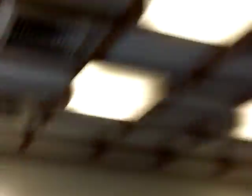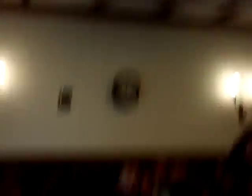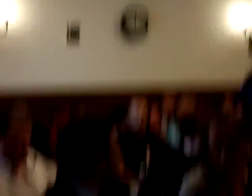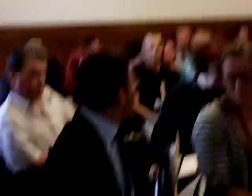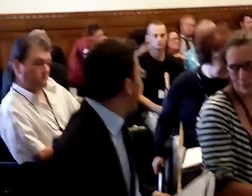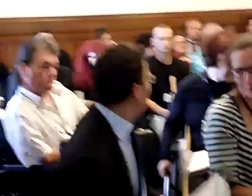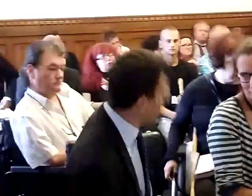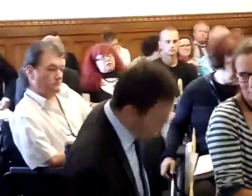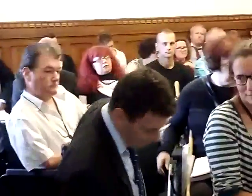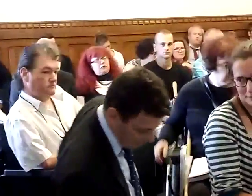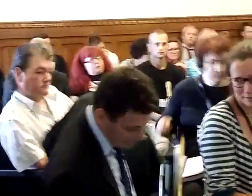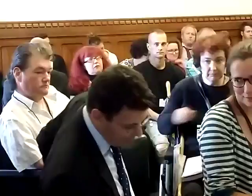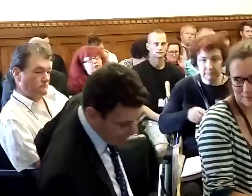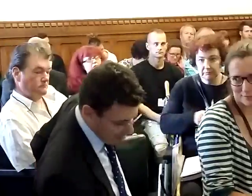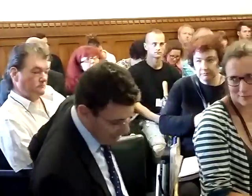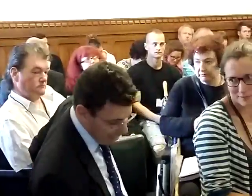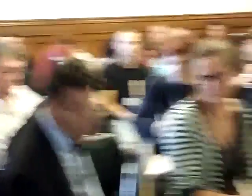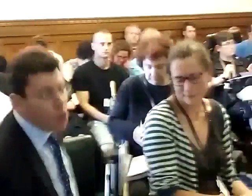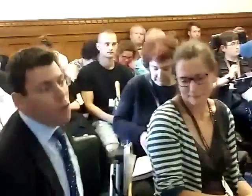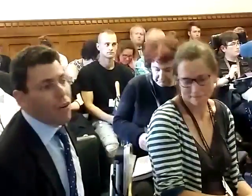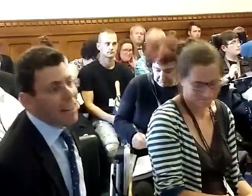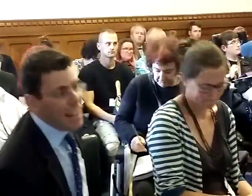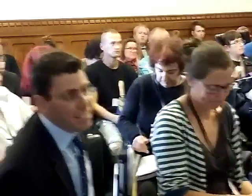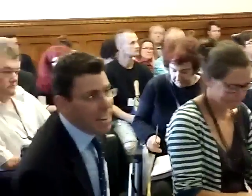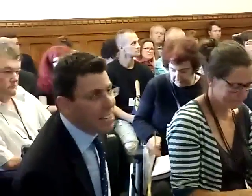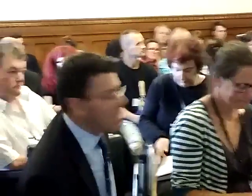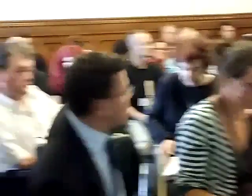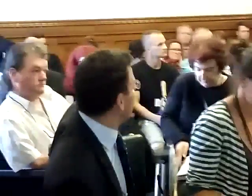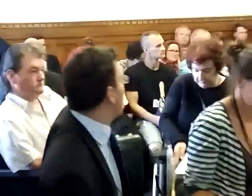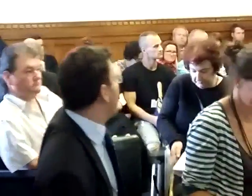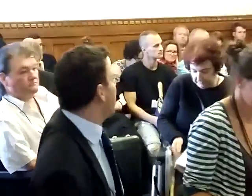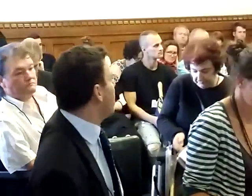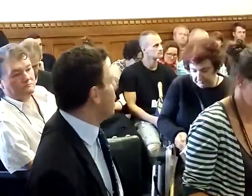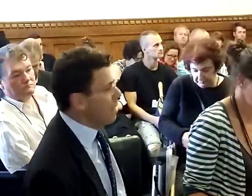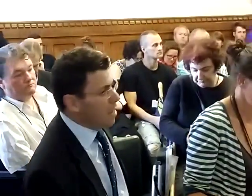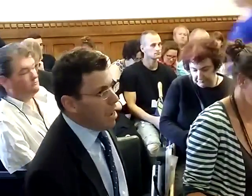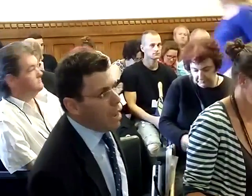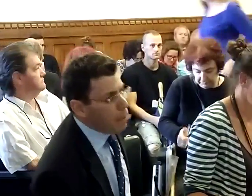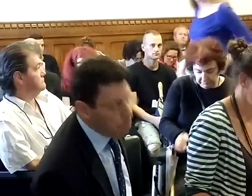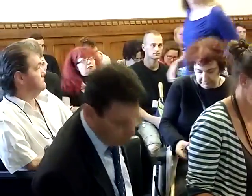there is far, far more powerful than anything I can say. What I can say is that